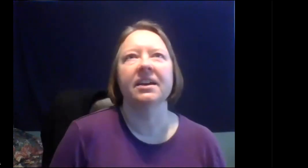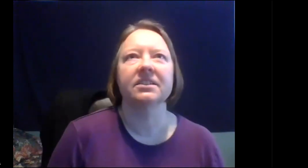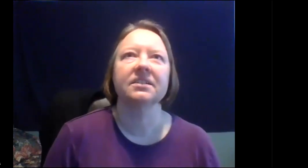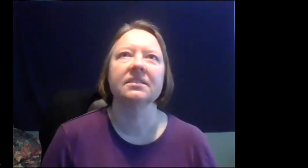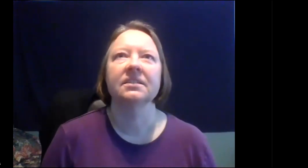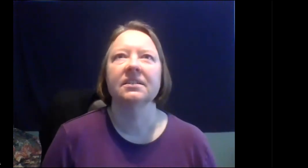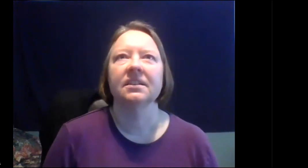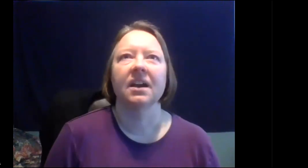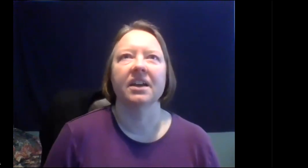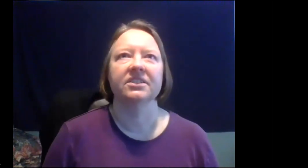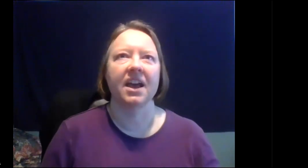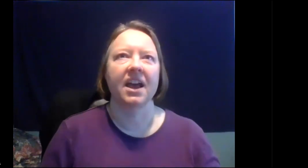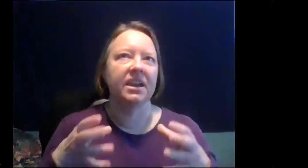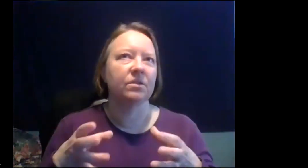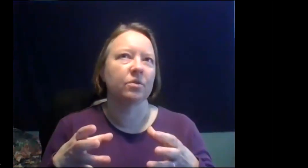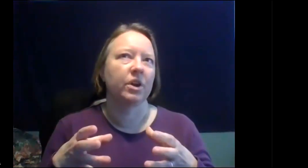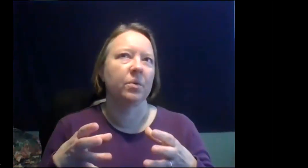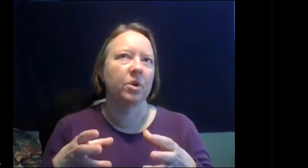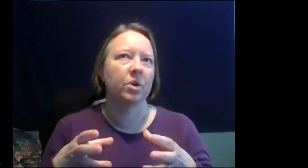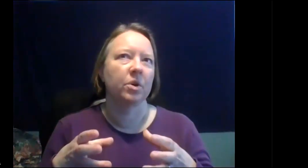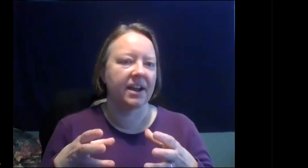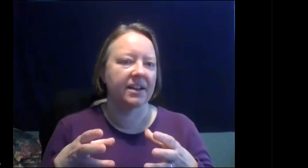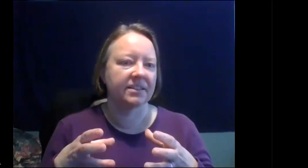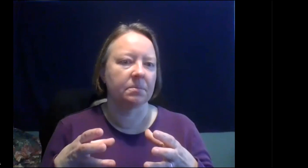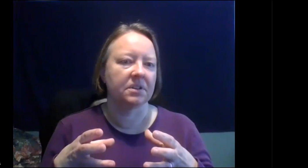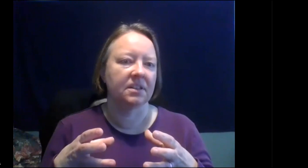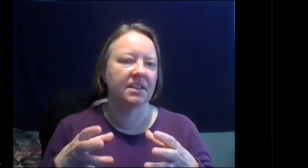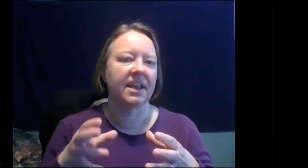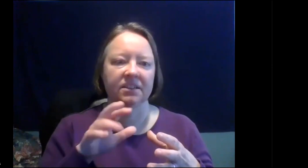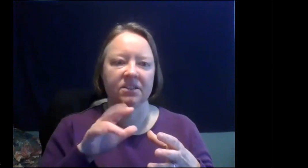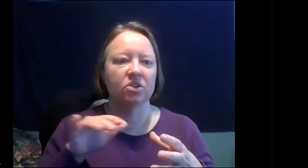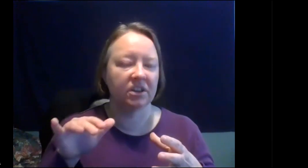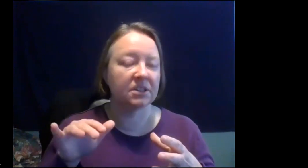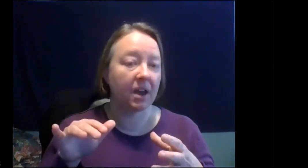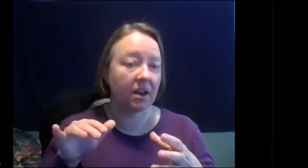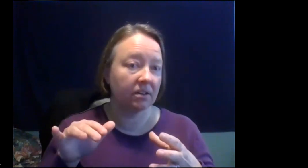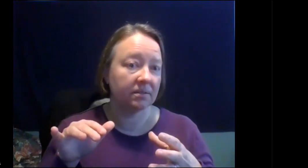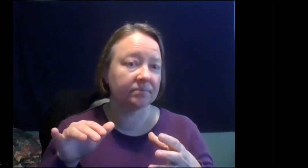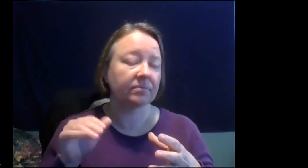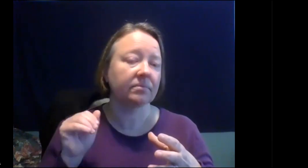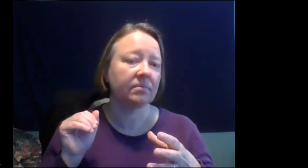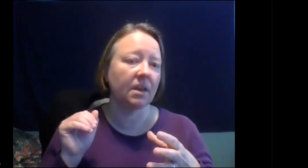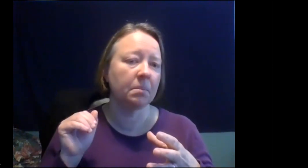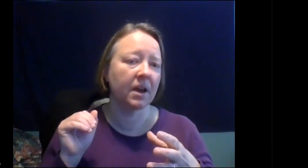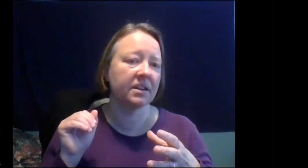not a sign for a word or a concept, then that is usually spelled.